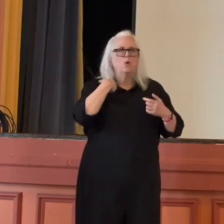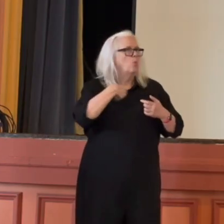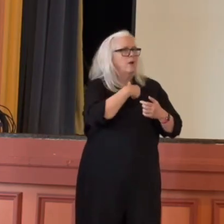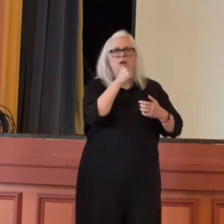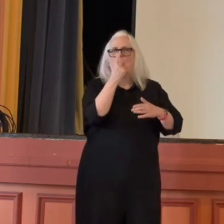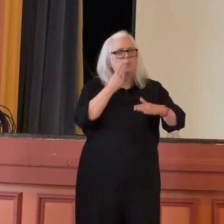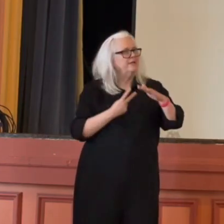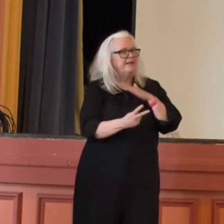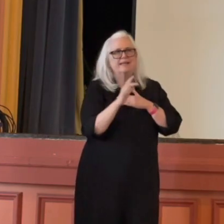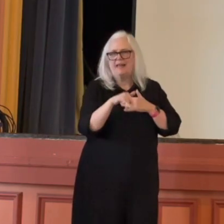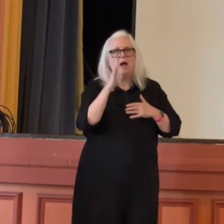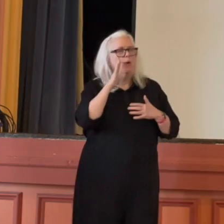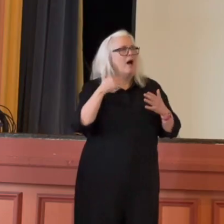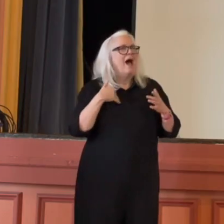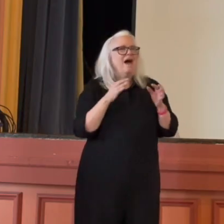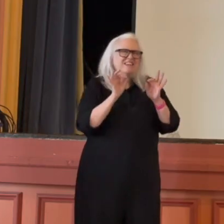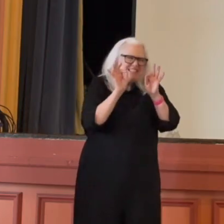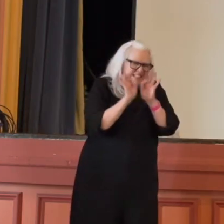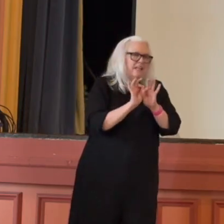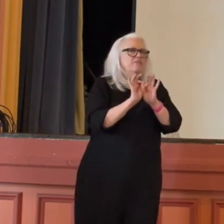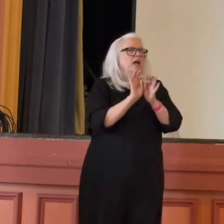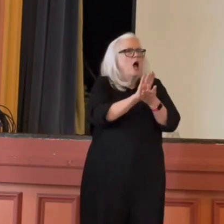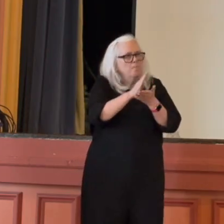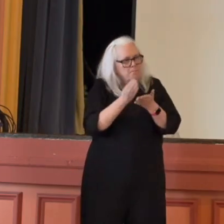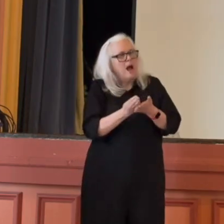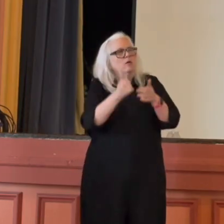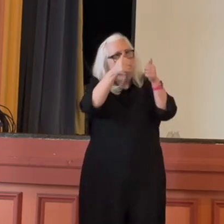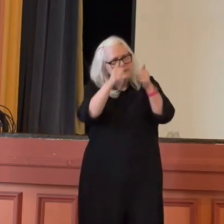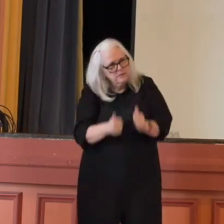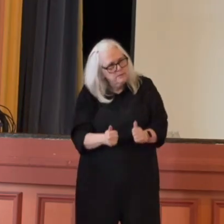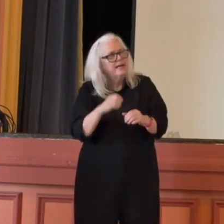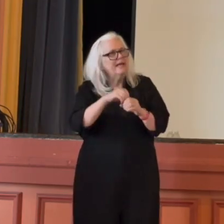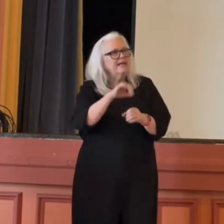those tanks. And they're also below grade.